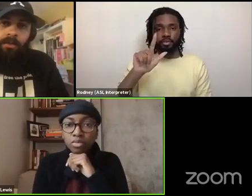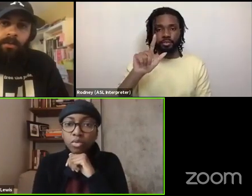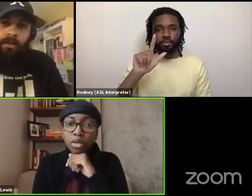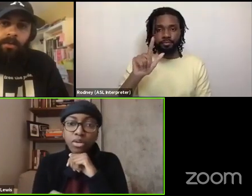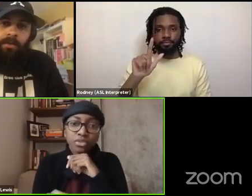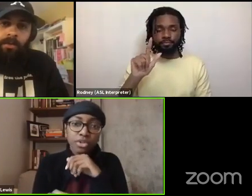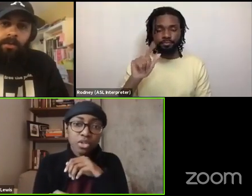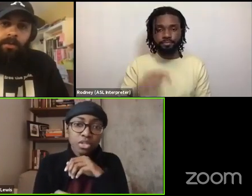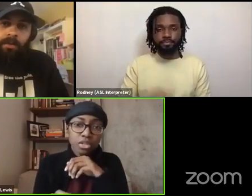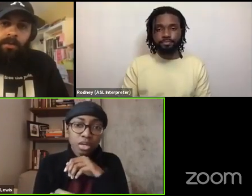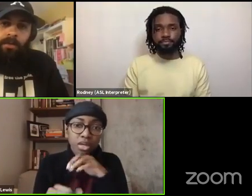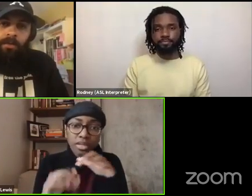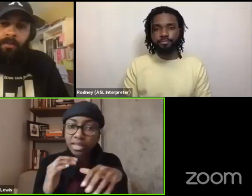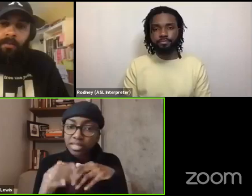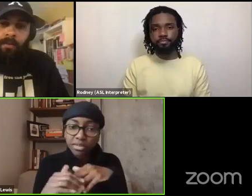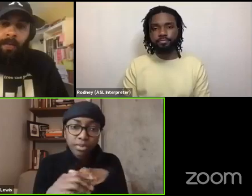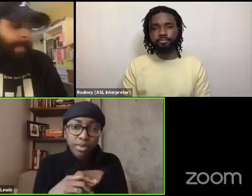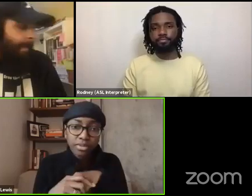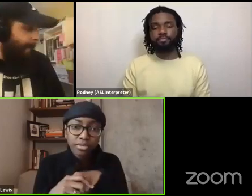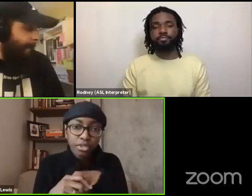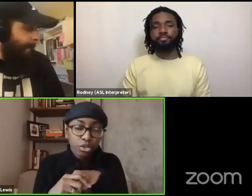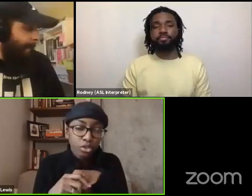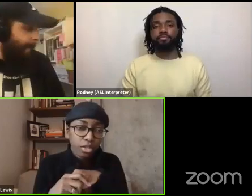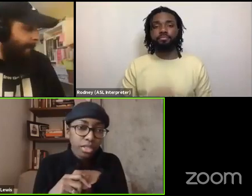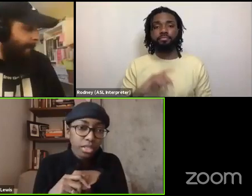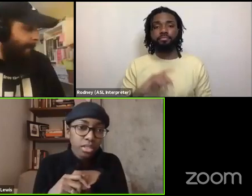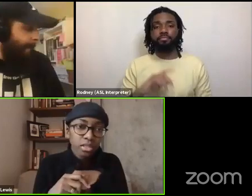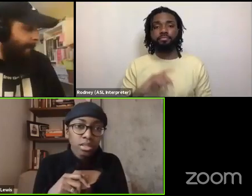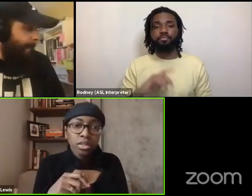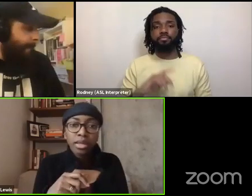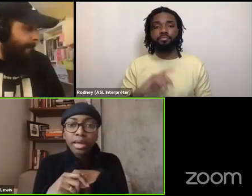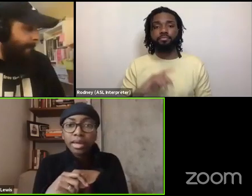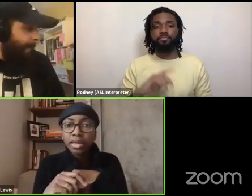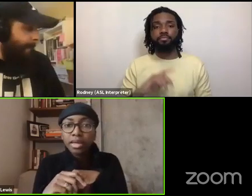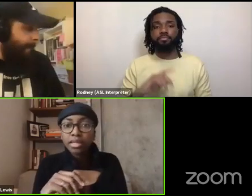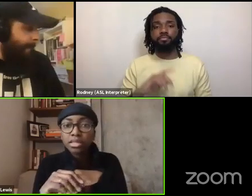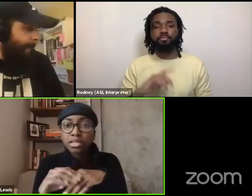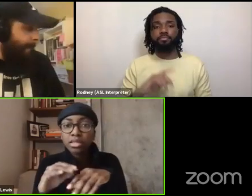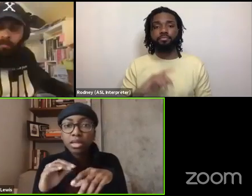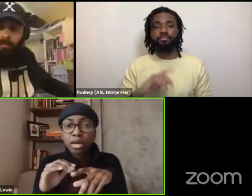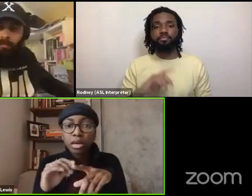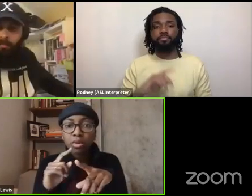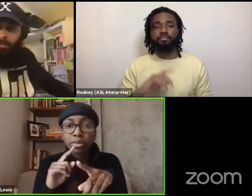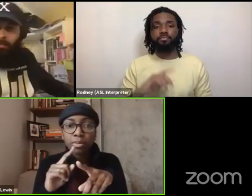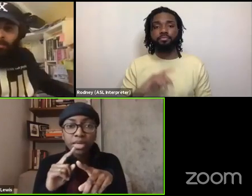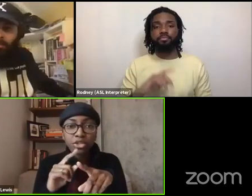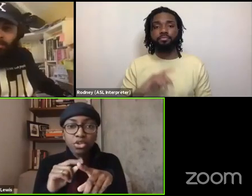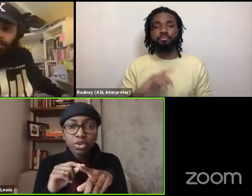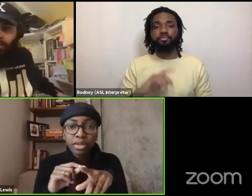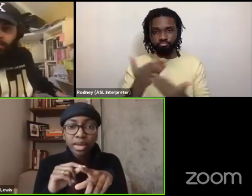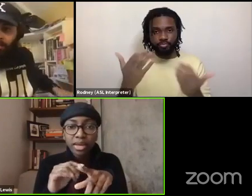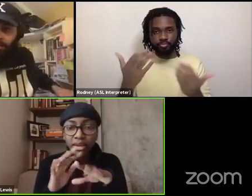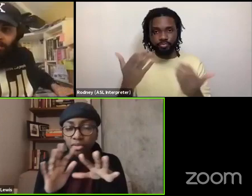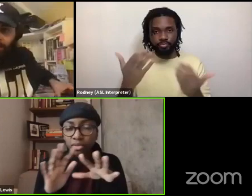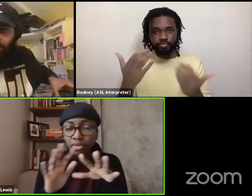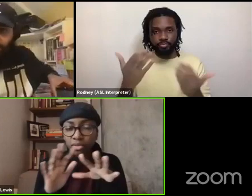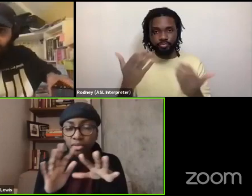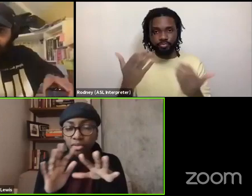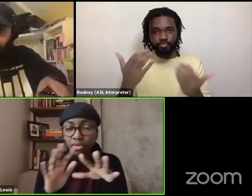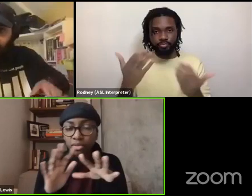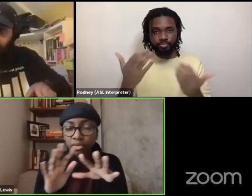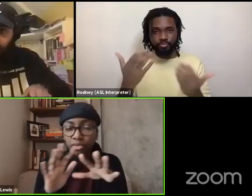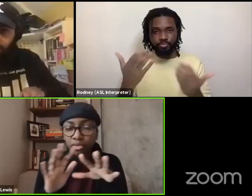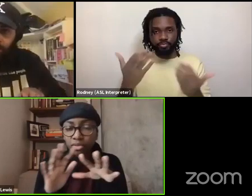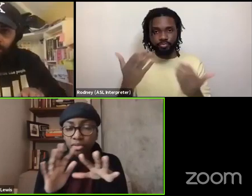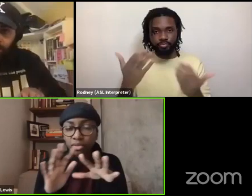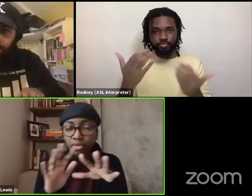I want to first thanks everybody for joining, and I want to make sure that everyone has